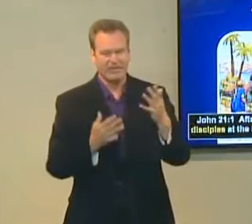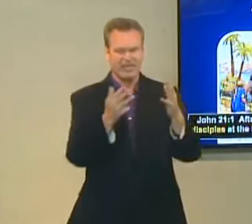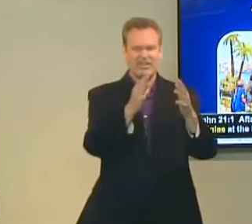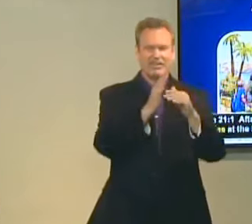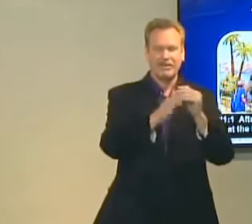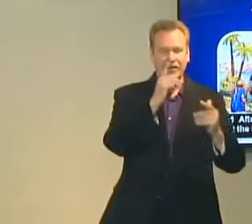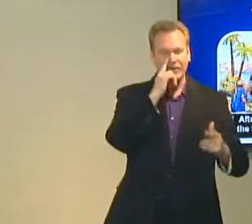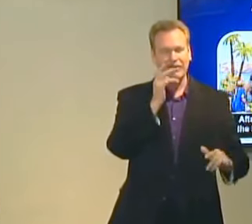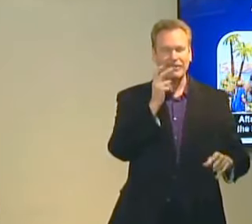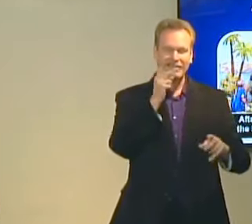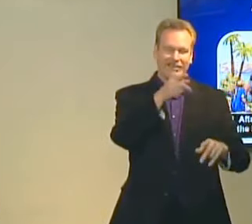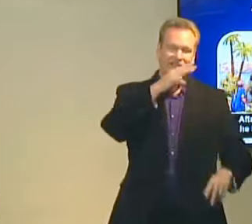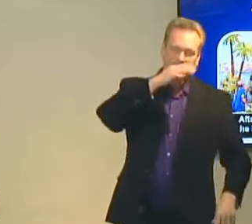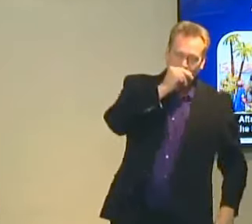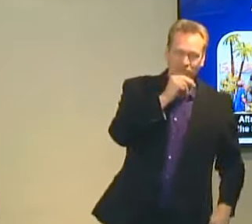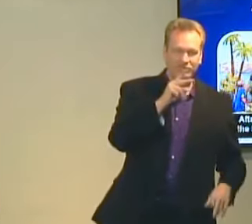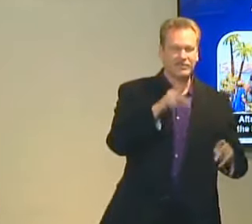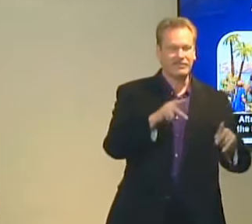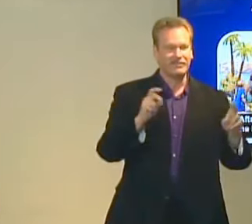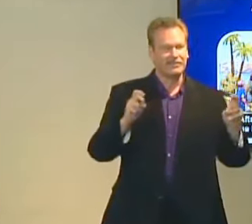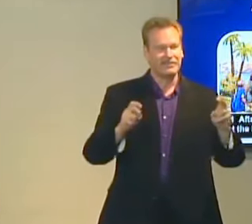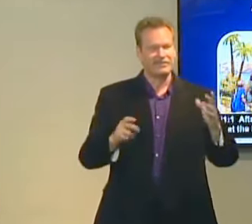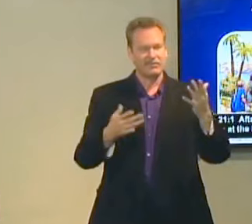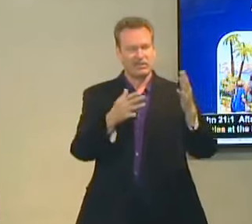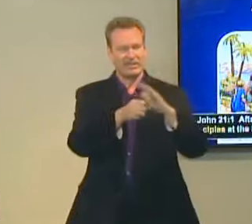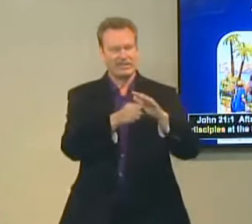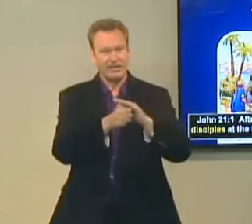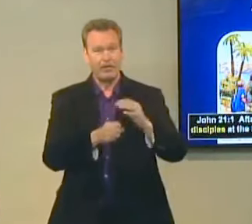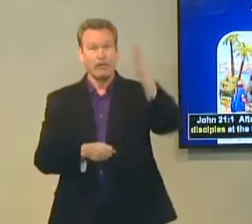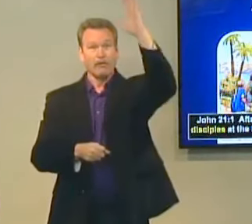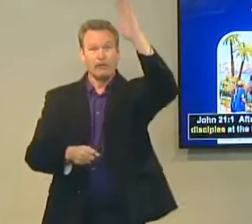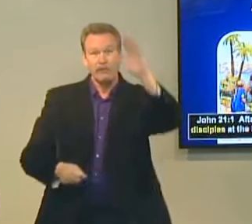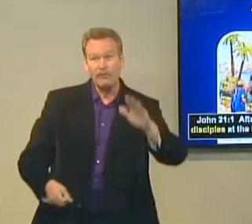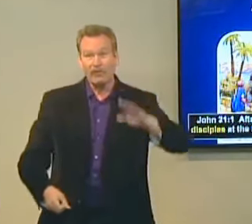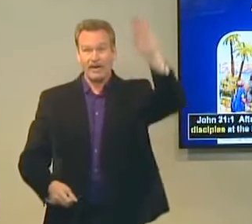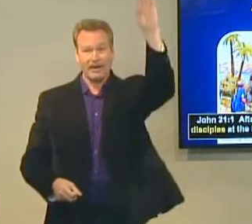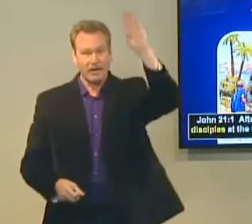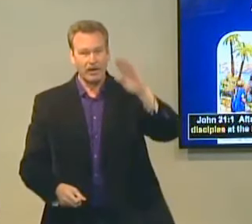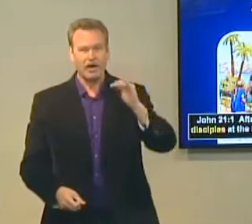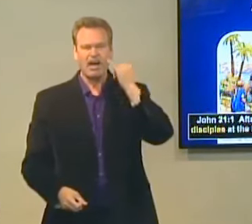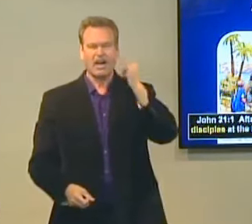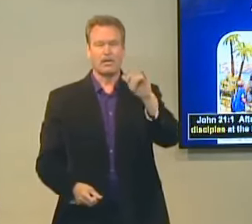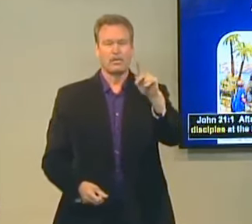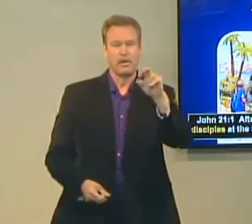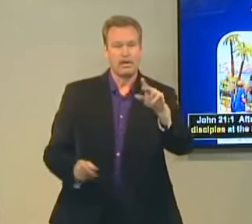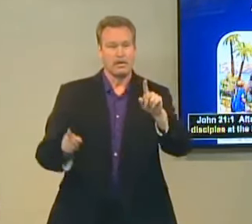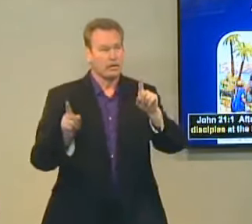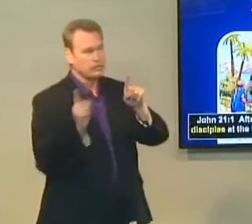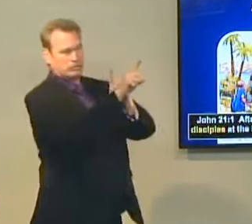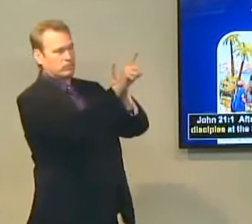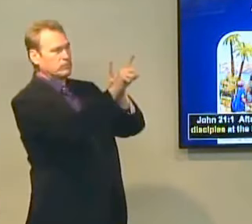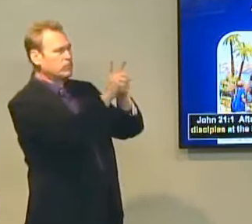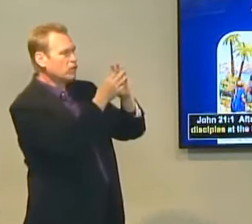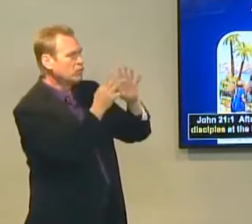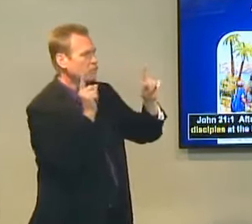Well. They keep thinking about that. You know. And wishing that they would. You know. Maybe be quiet. And that student. Just keeps asking the